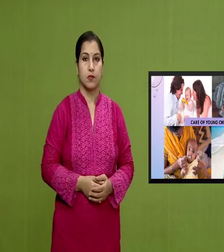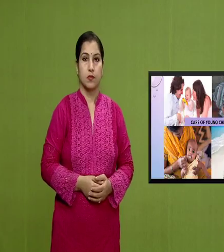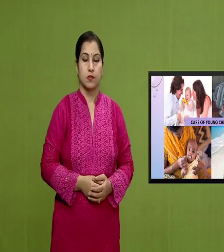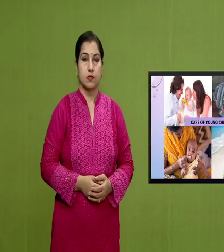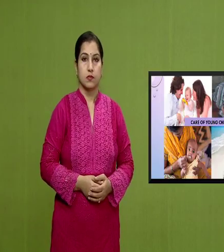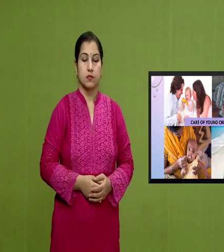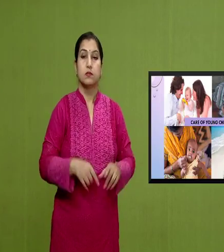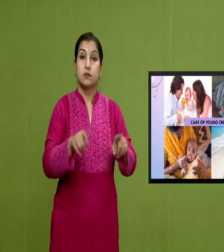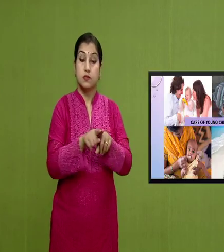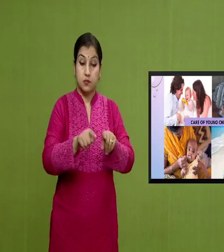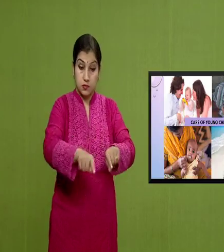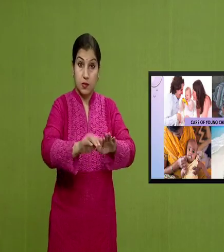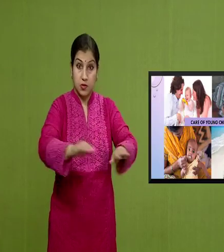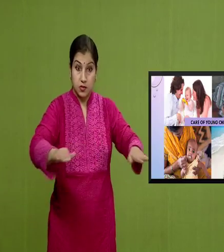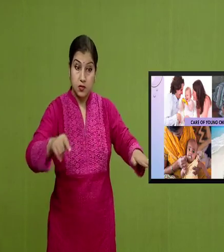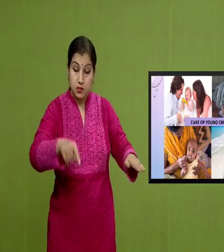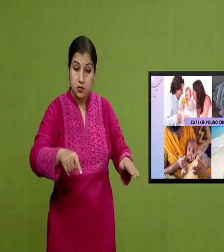Such children often lack